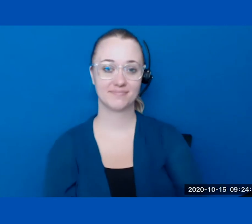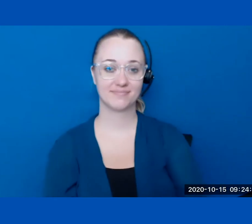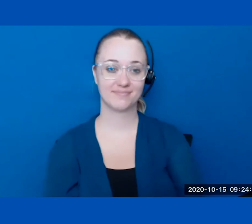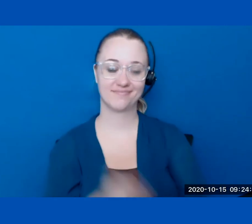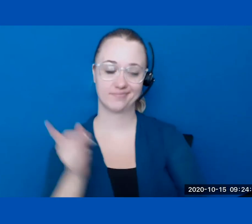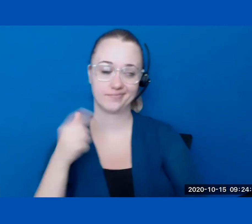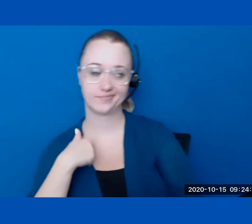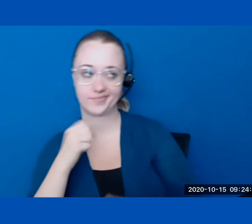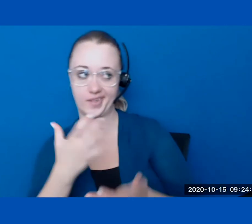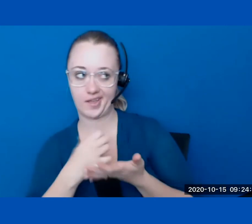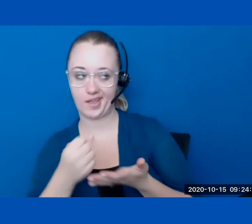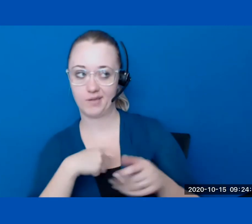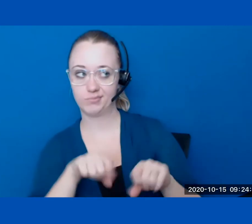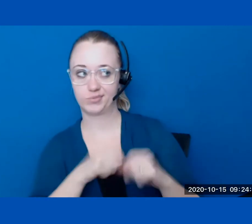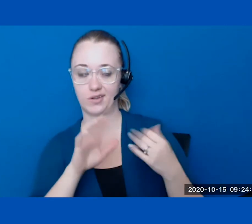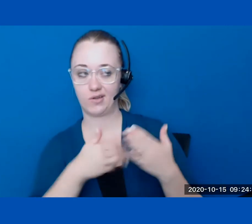canes.